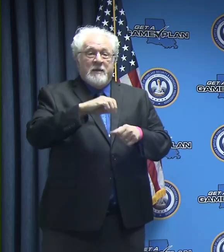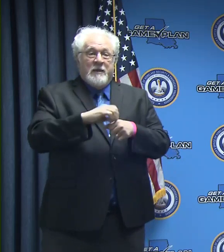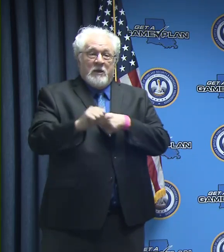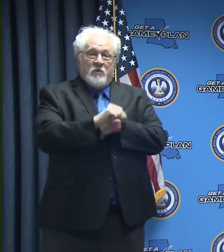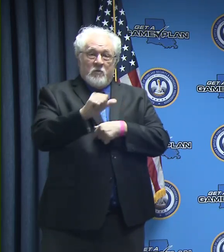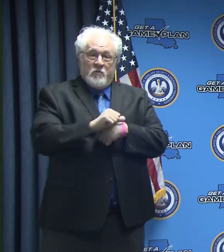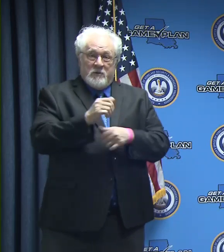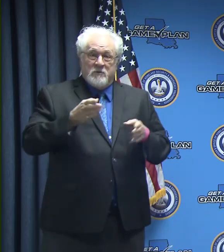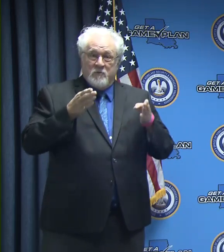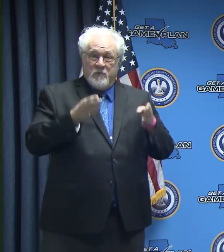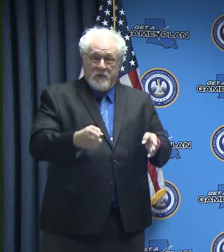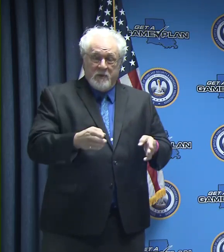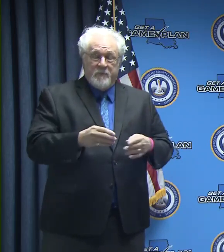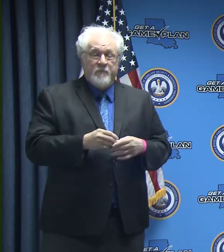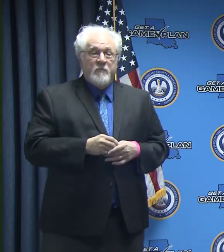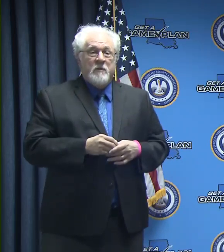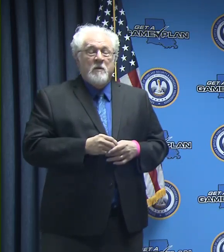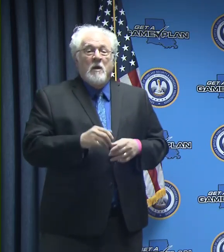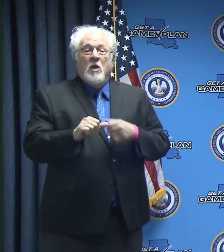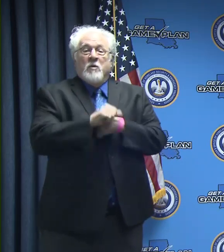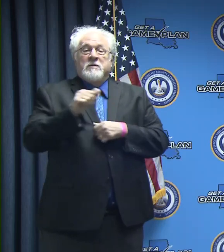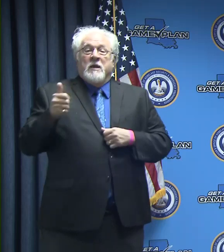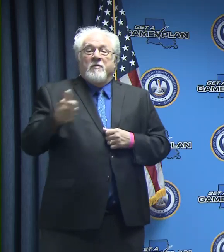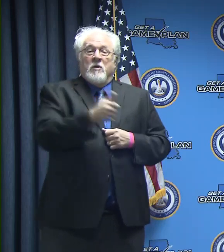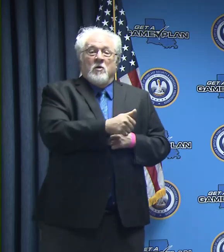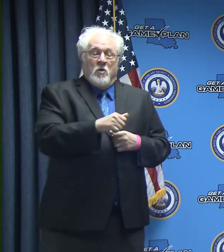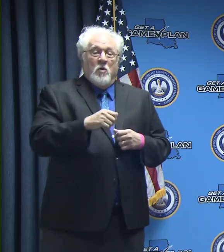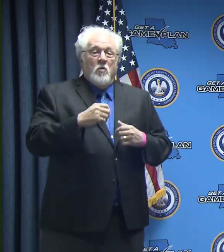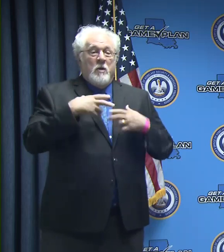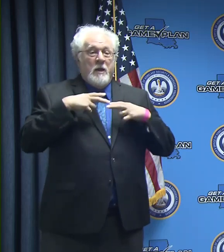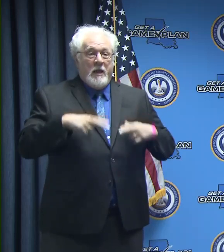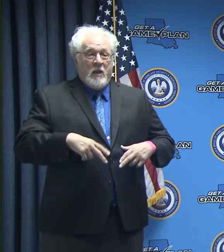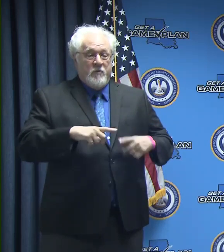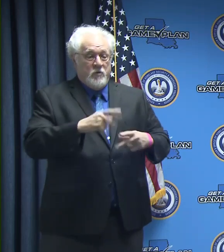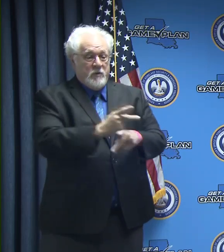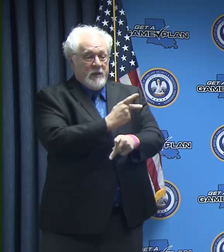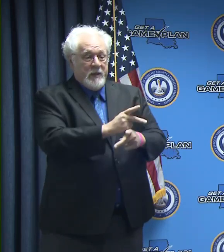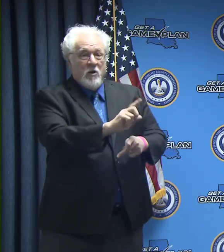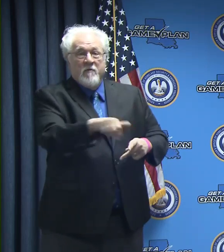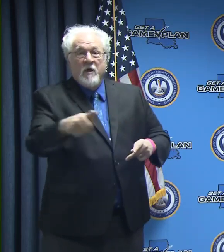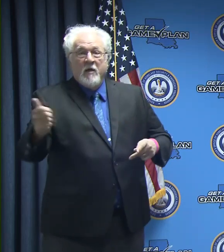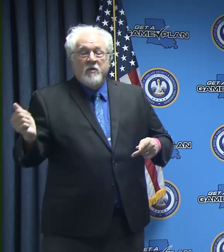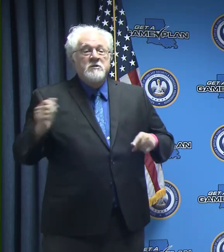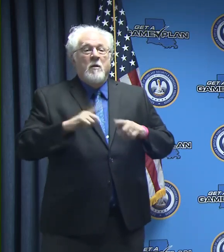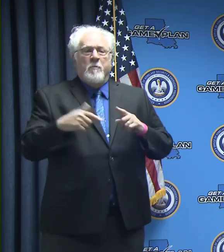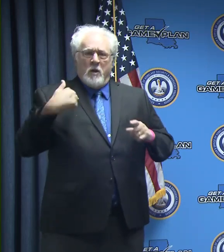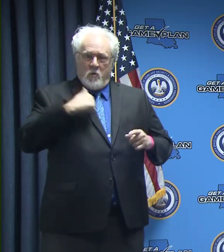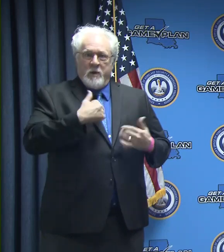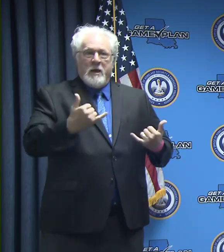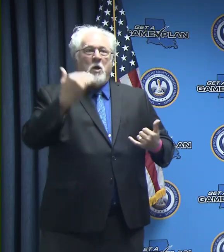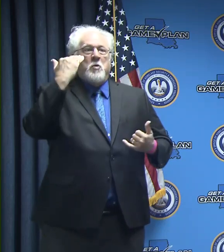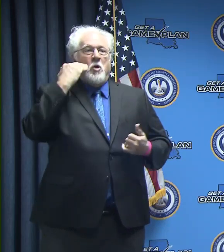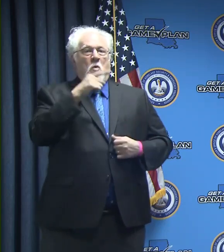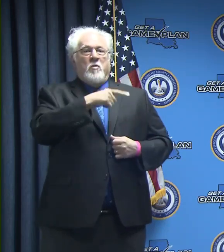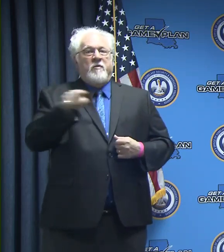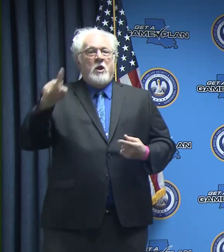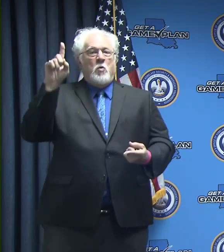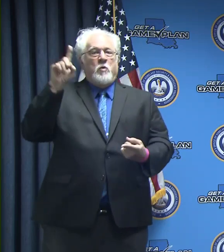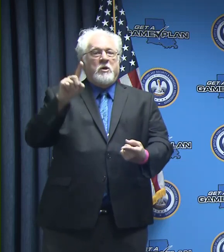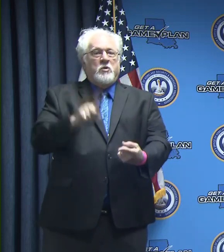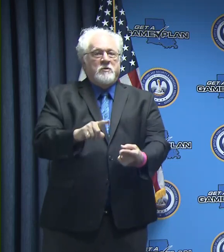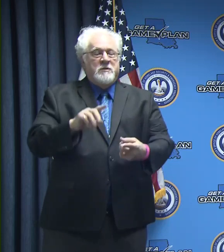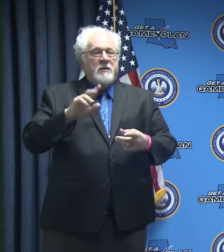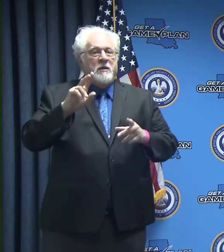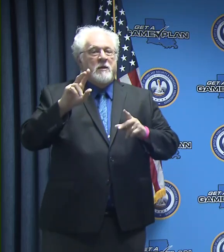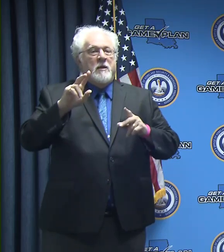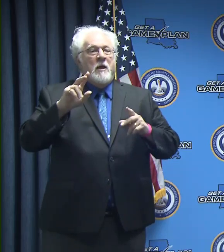risk of risking their own health in order to take care of others. But we now know that they are reducing the number of